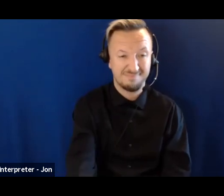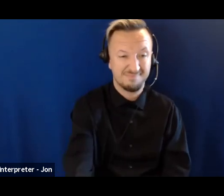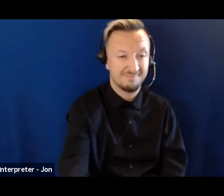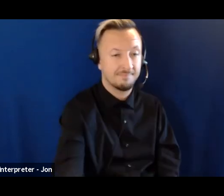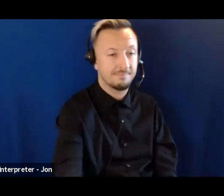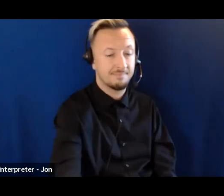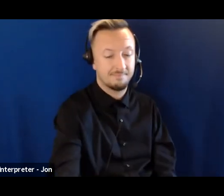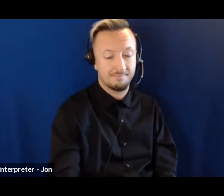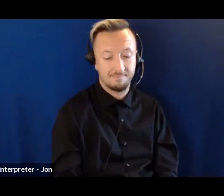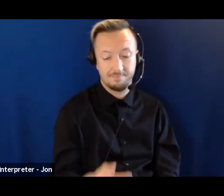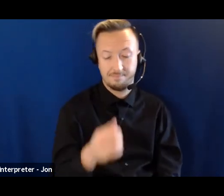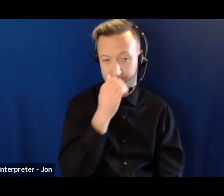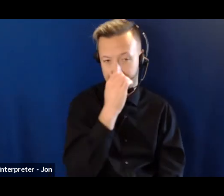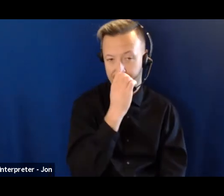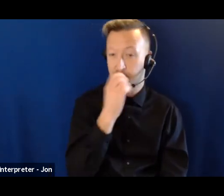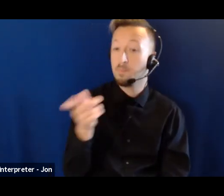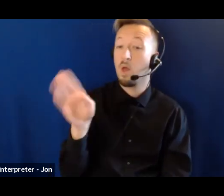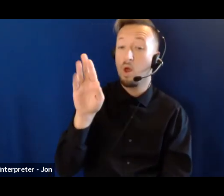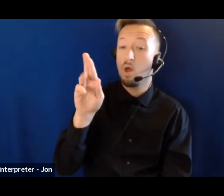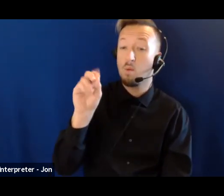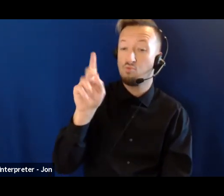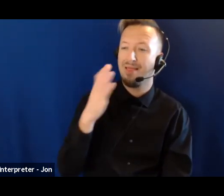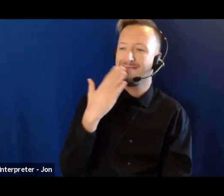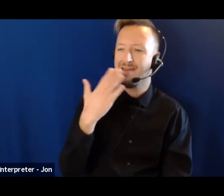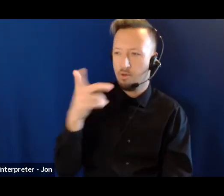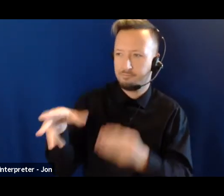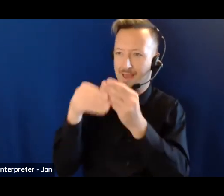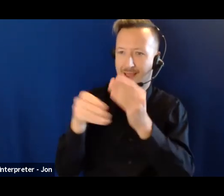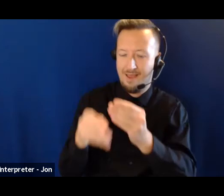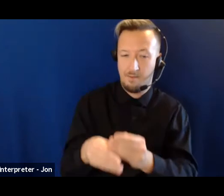Yeah, thank you, Brooke, for the additional things in there.